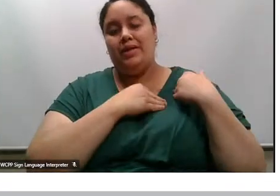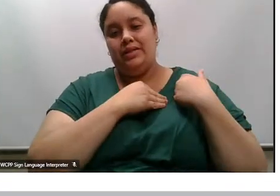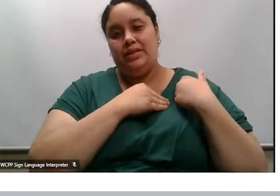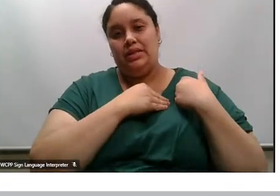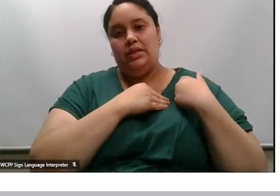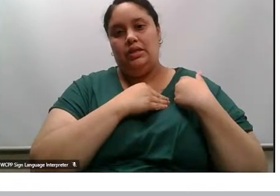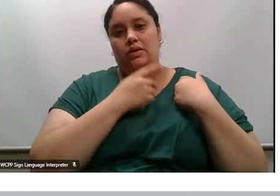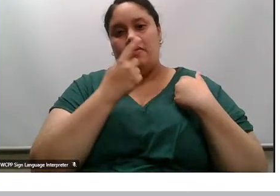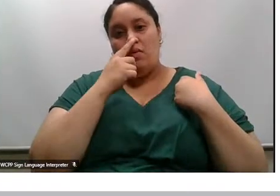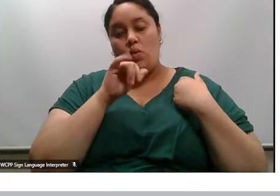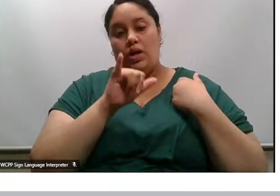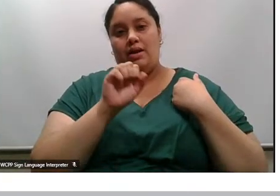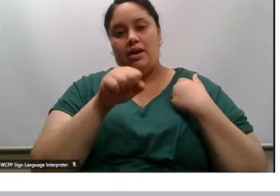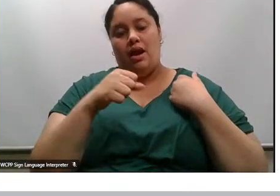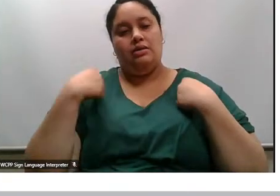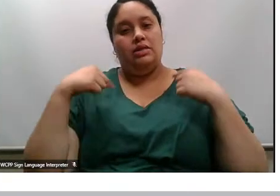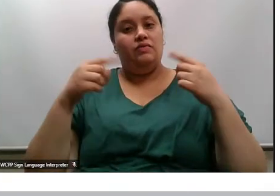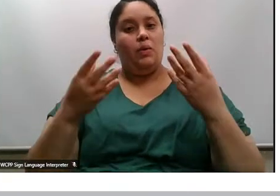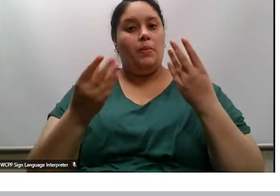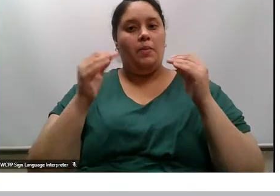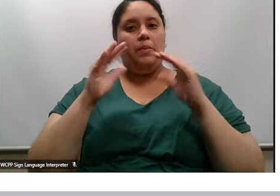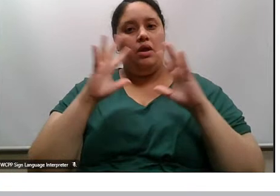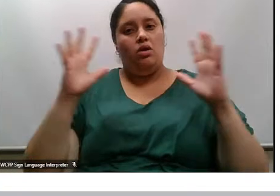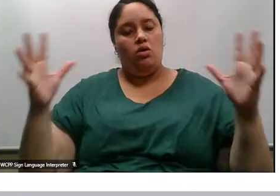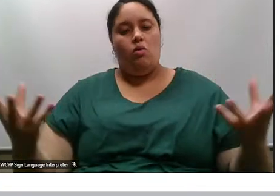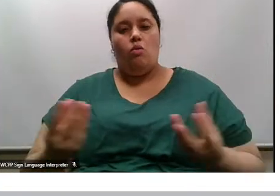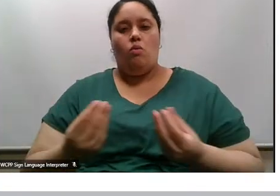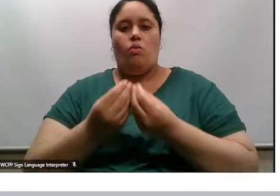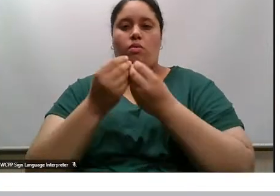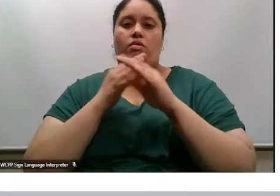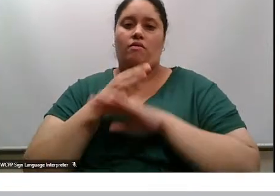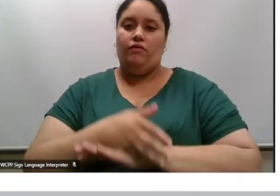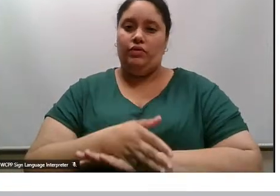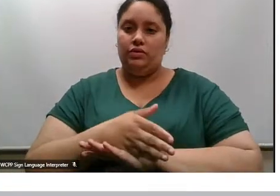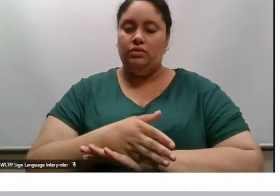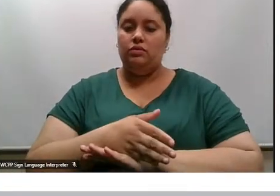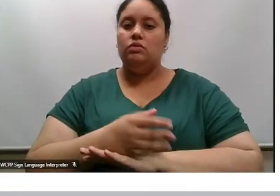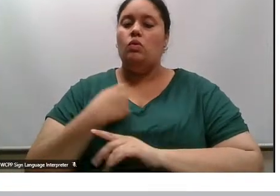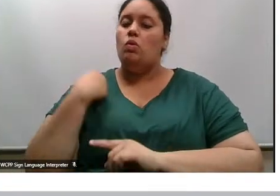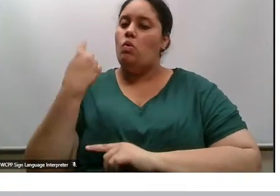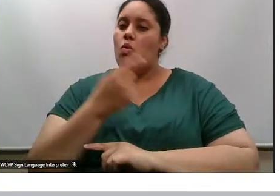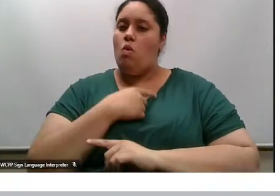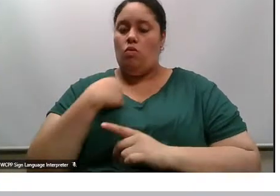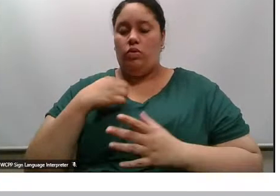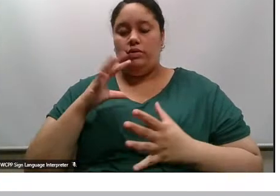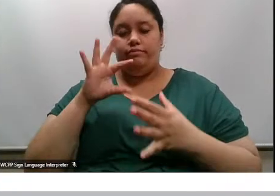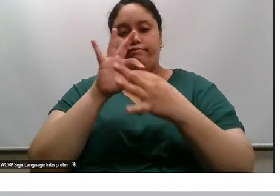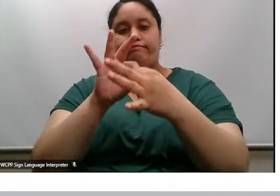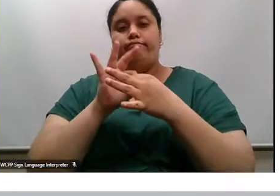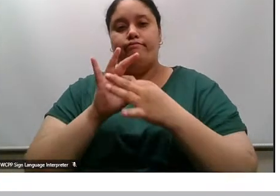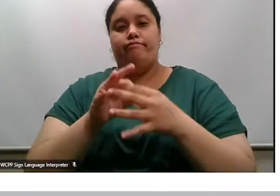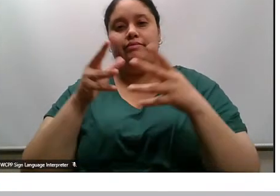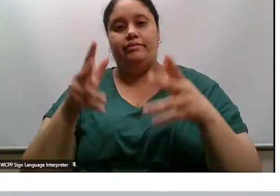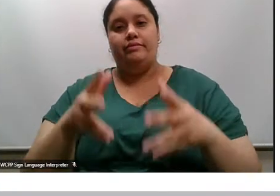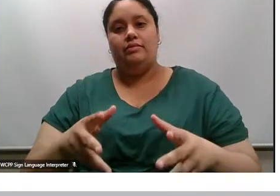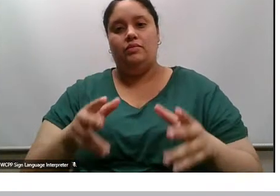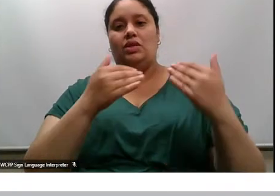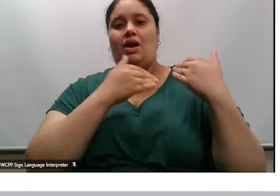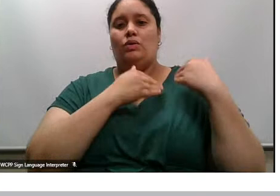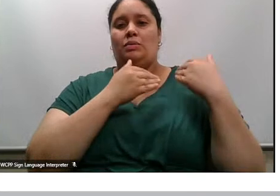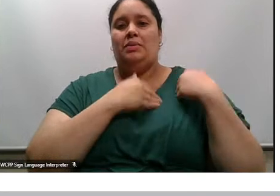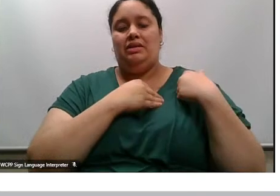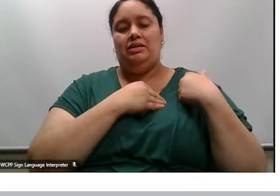order for it to be successful, it's a collective effort. We all belong into this thing called